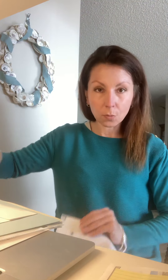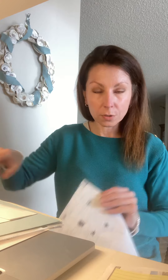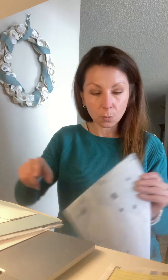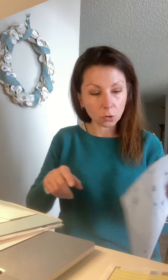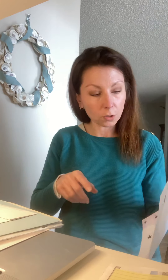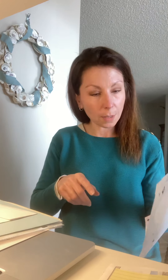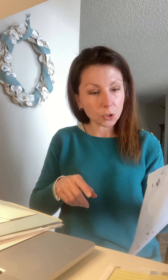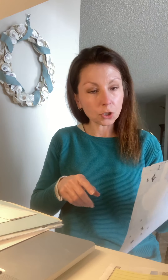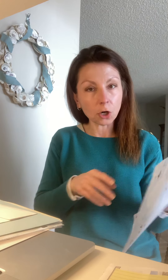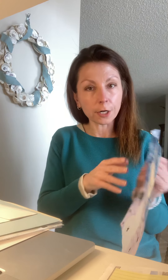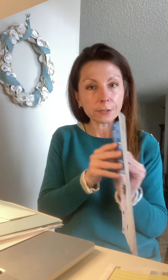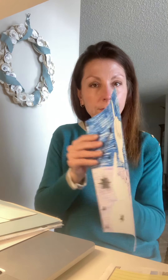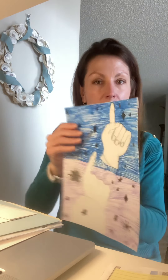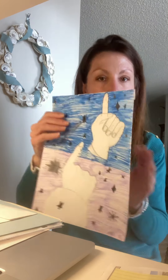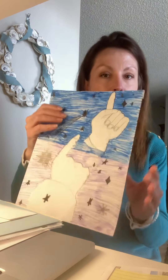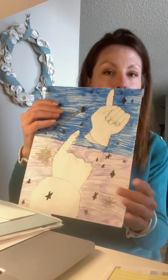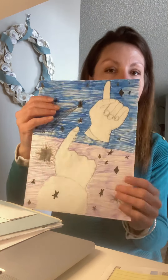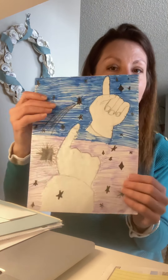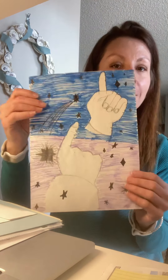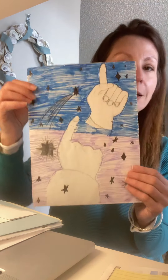someone looked up stars